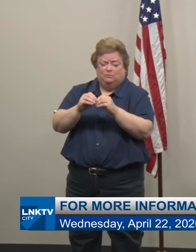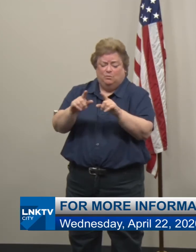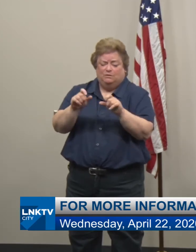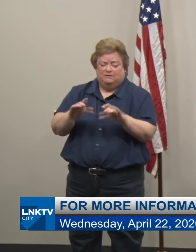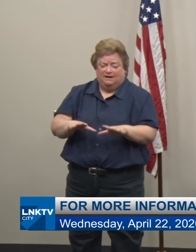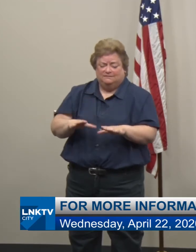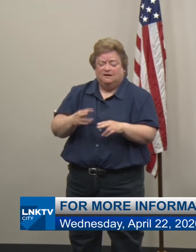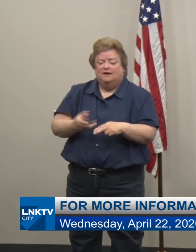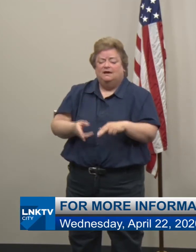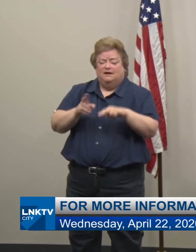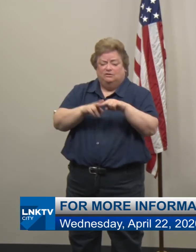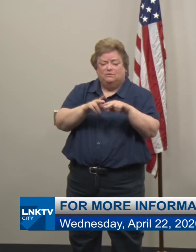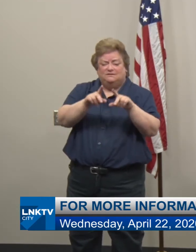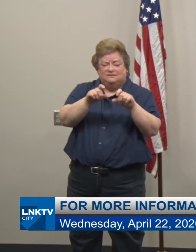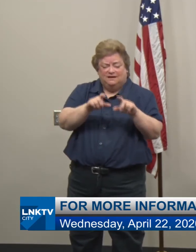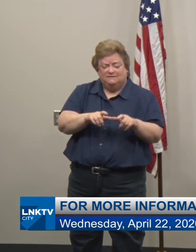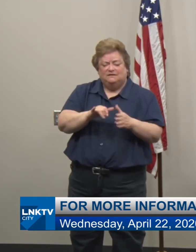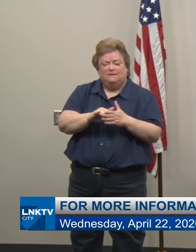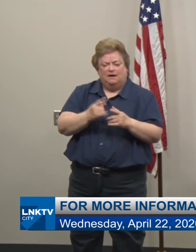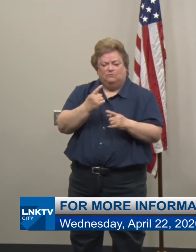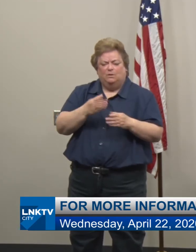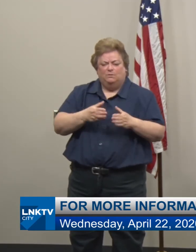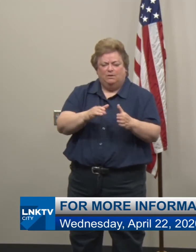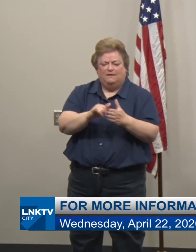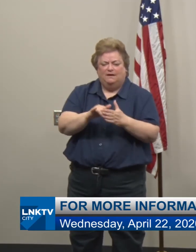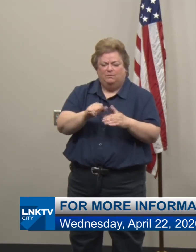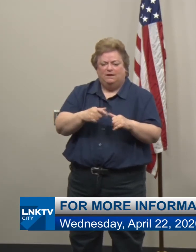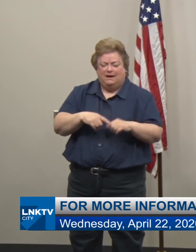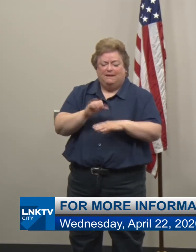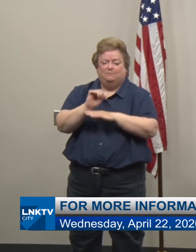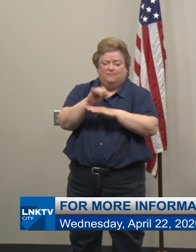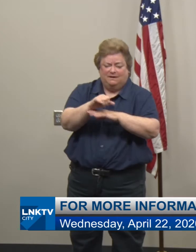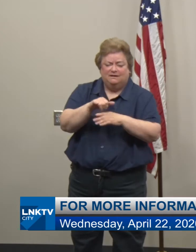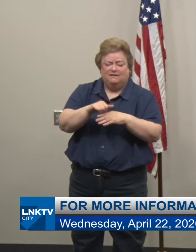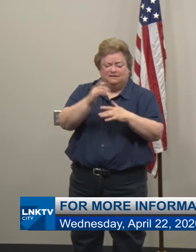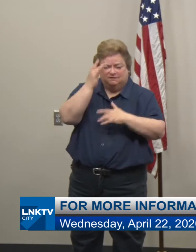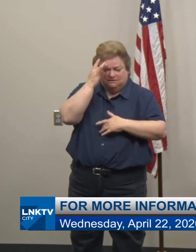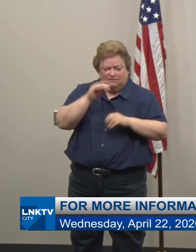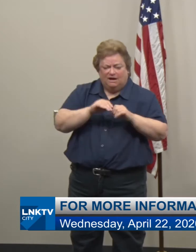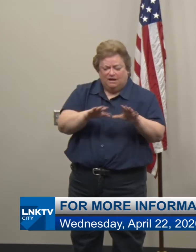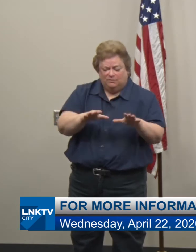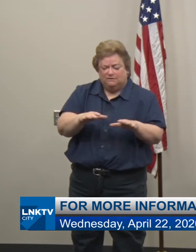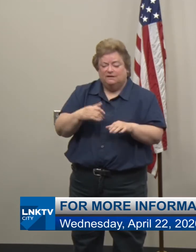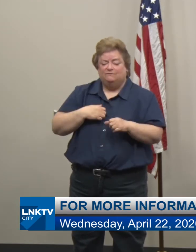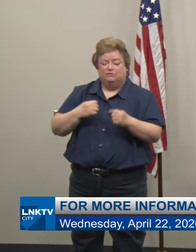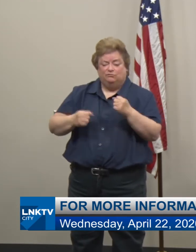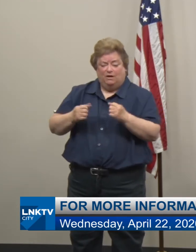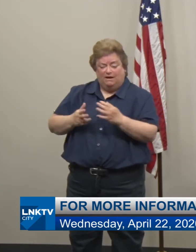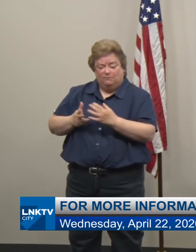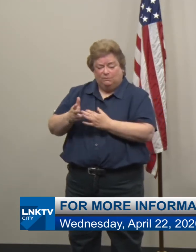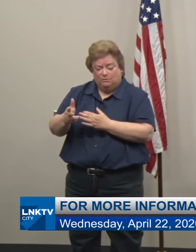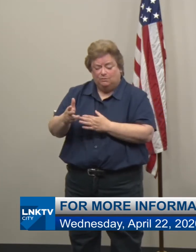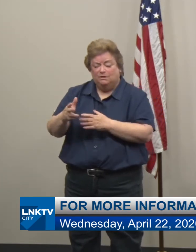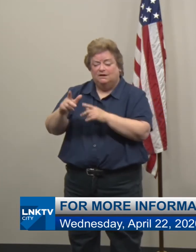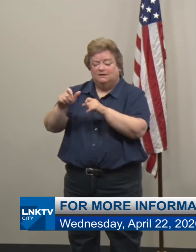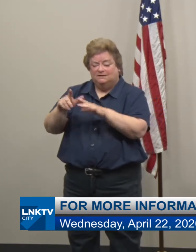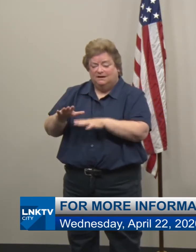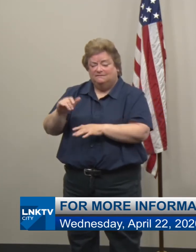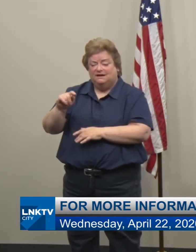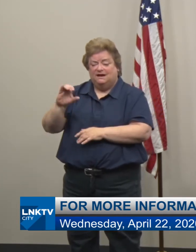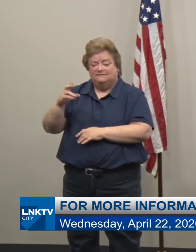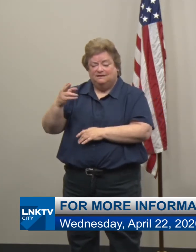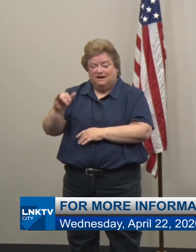Increased testing is one of the ways we can defeat this virus. Drive-through testing continues to be offered at CHI St.